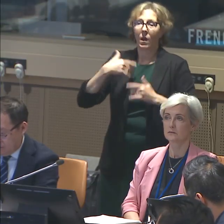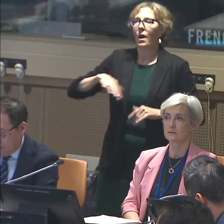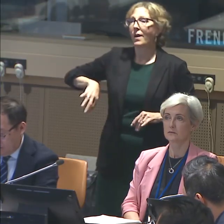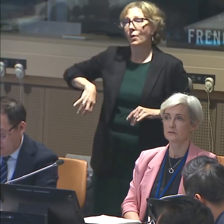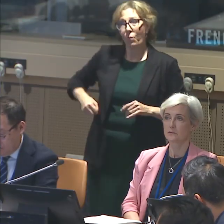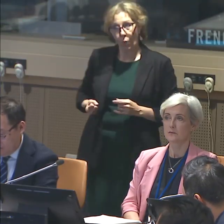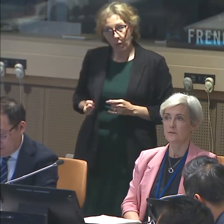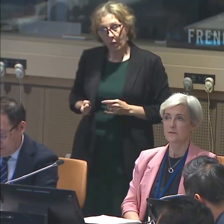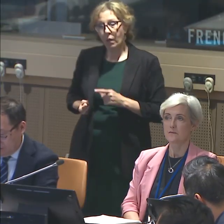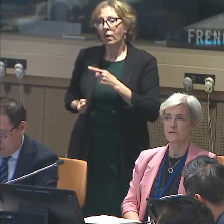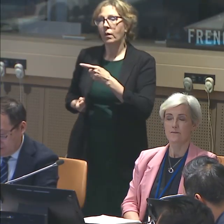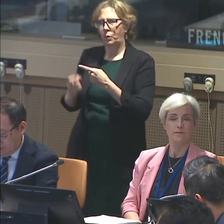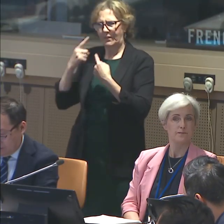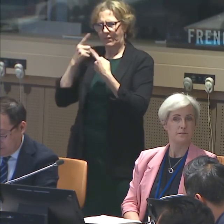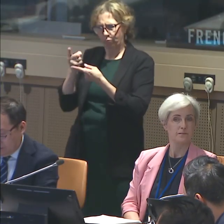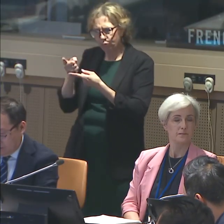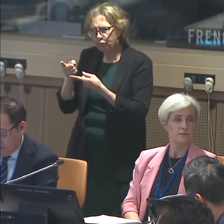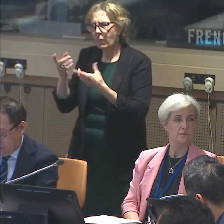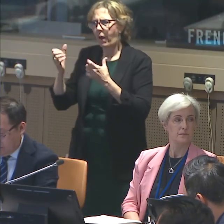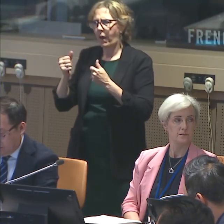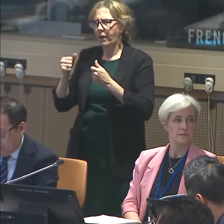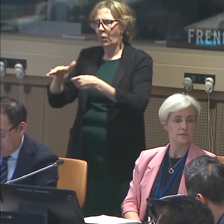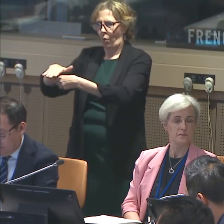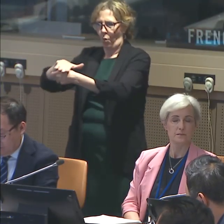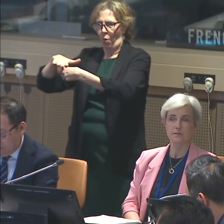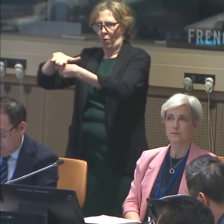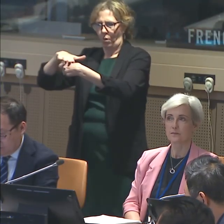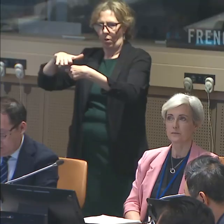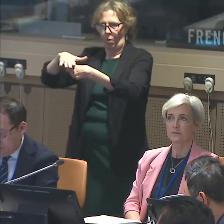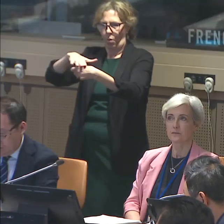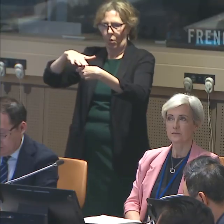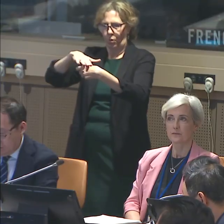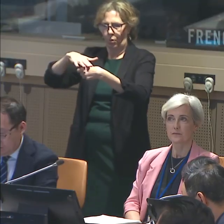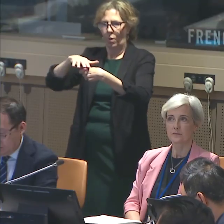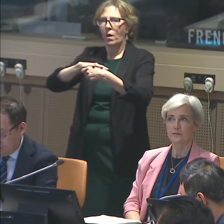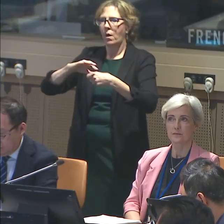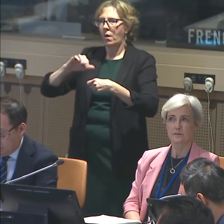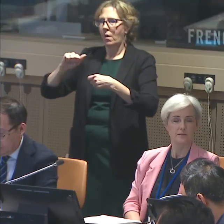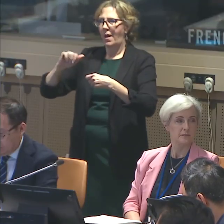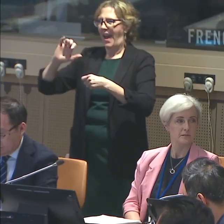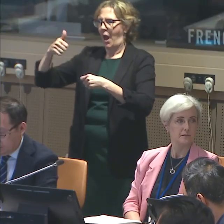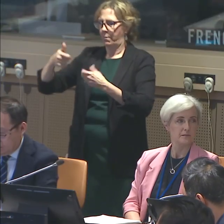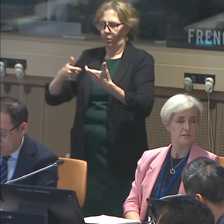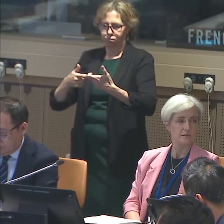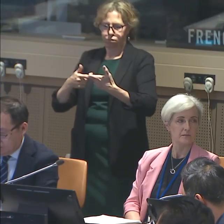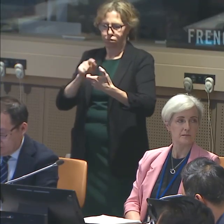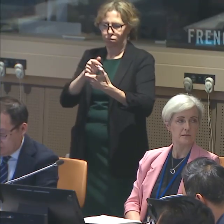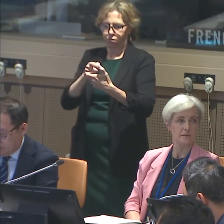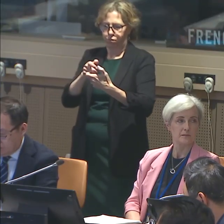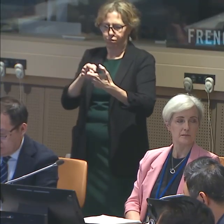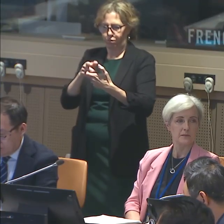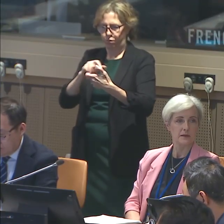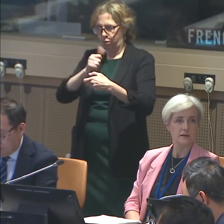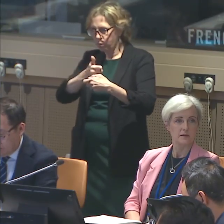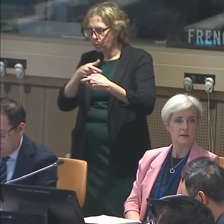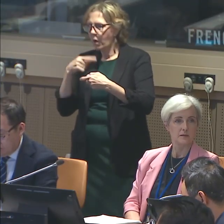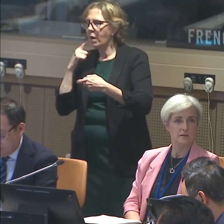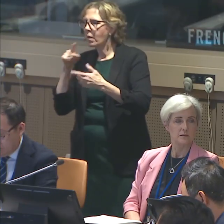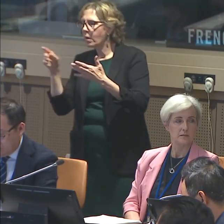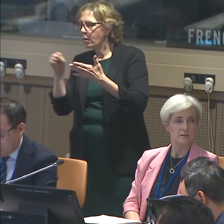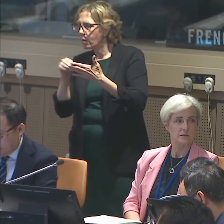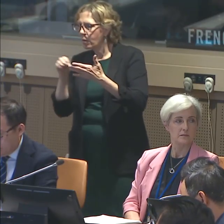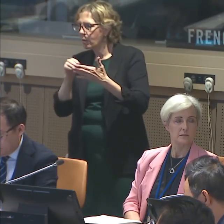app-based assessment done by local workers have allowed registration of 1.4% of the